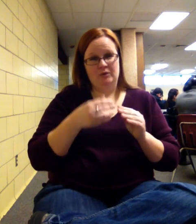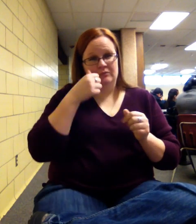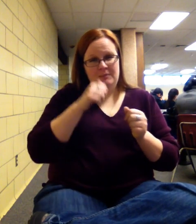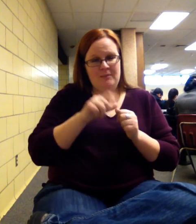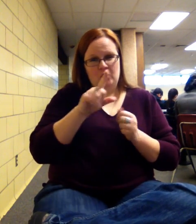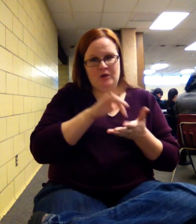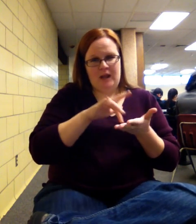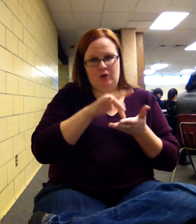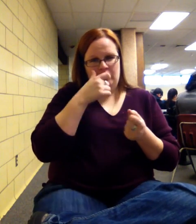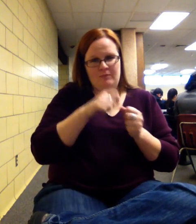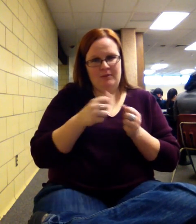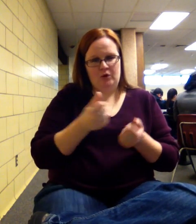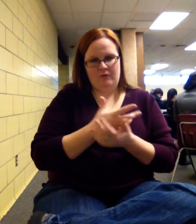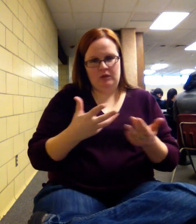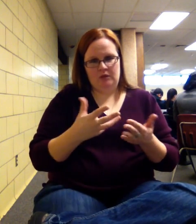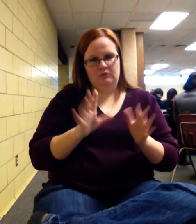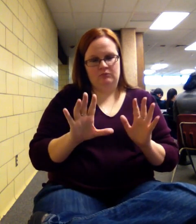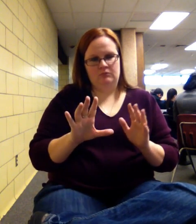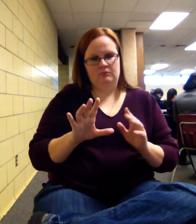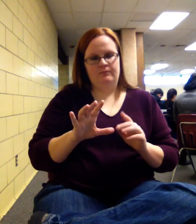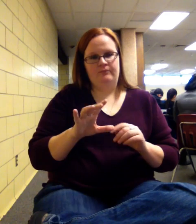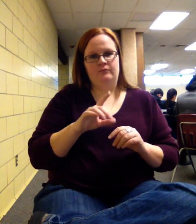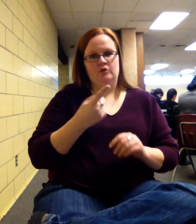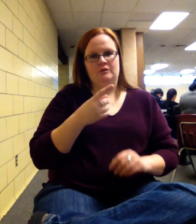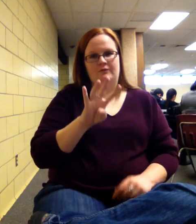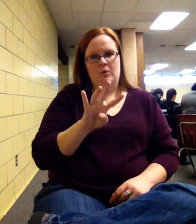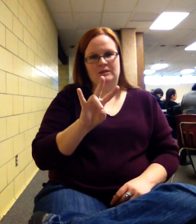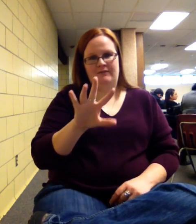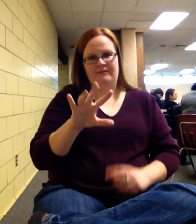over again. All you have to do is go hit 475 plus minus future